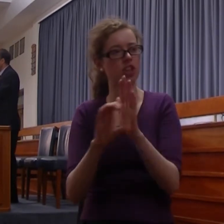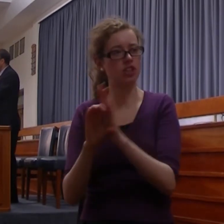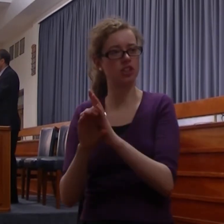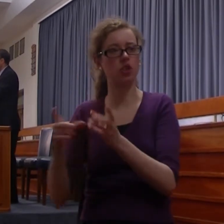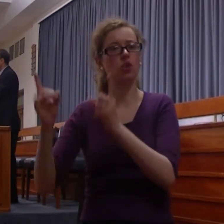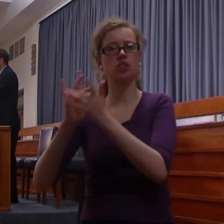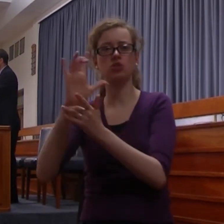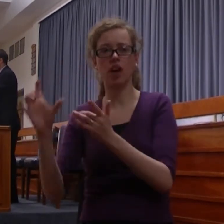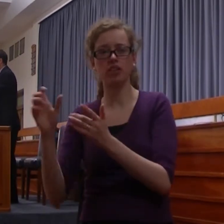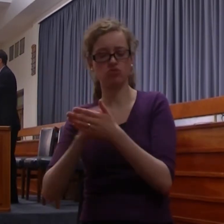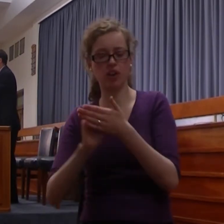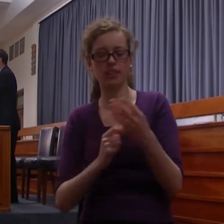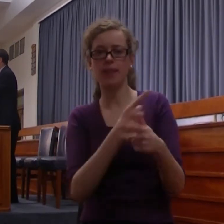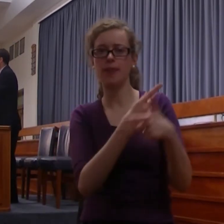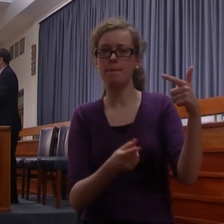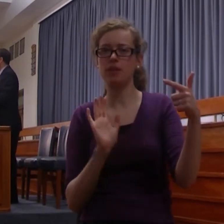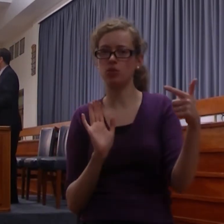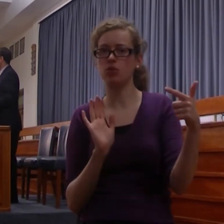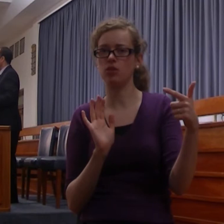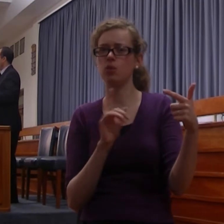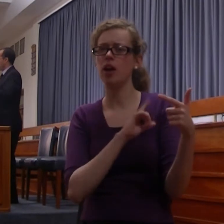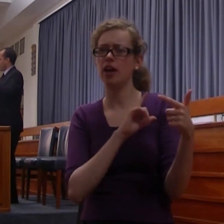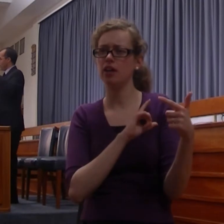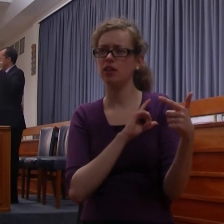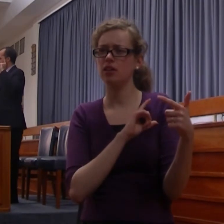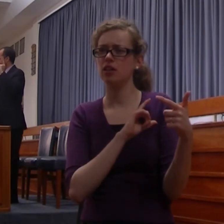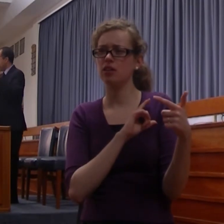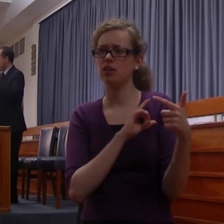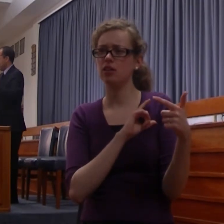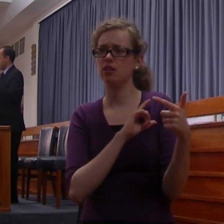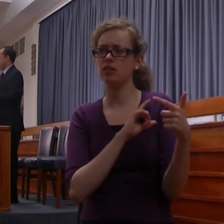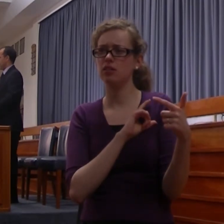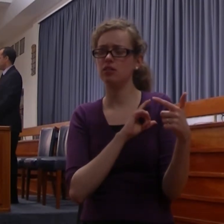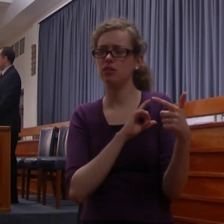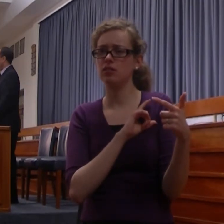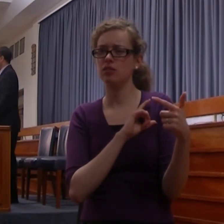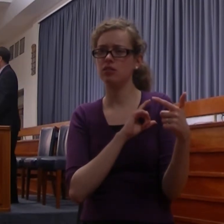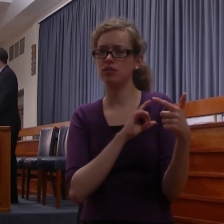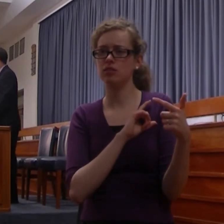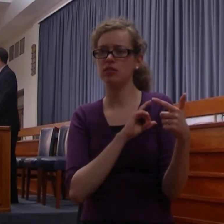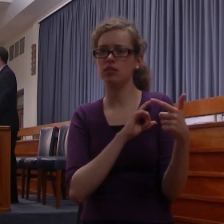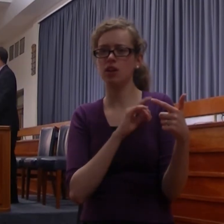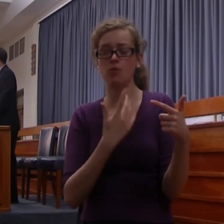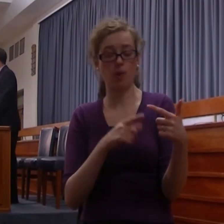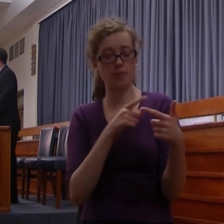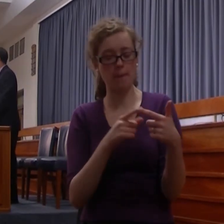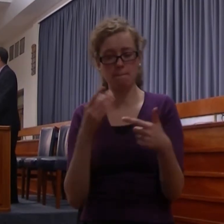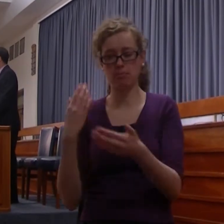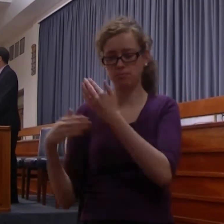churches existed that time, but in a specific way, the Lord Jesus Christ is writing to the seven